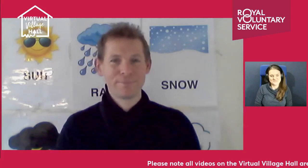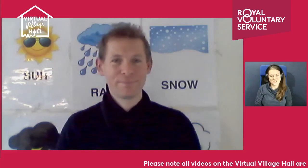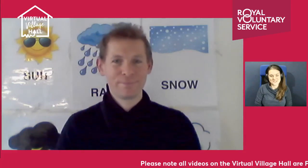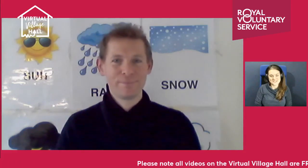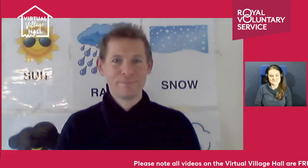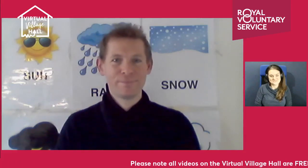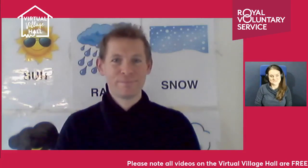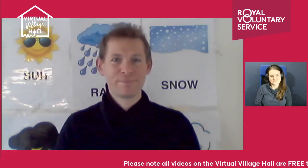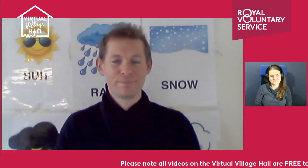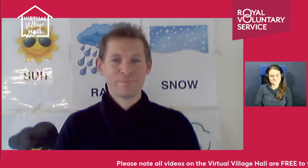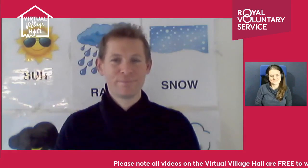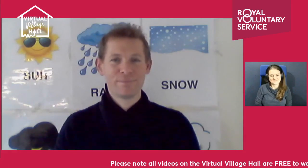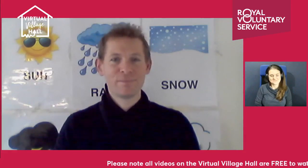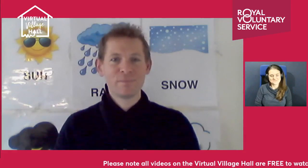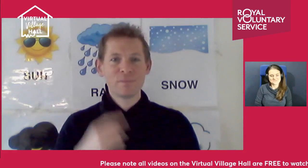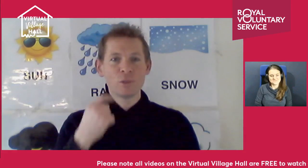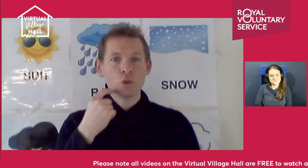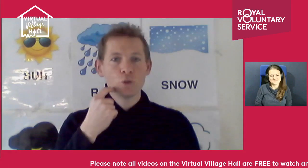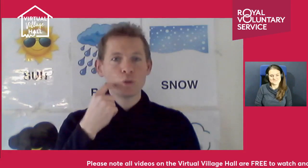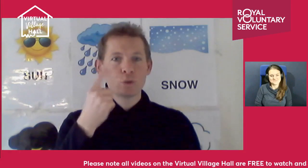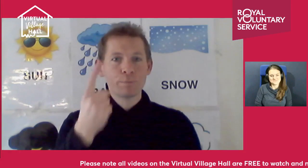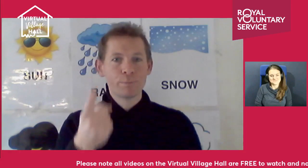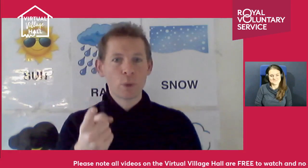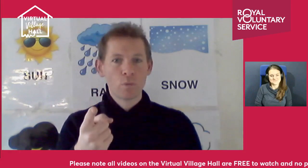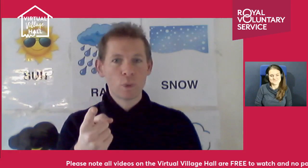Okay, ready?